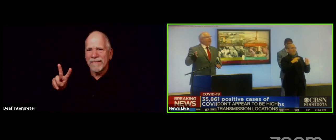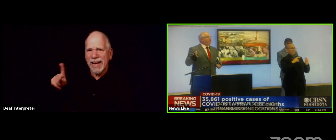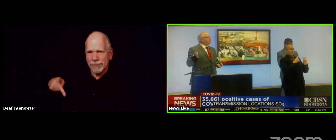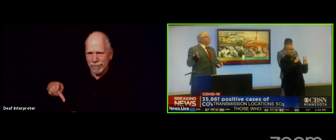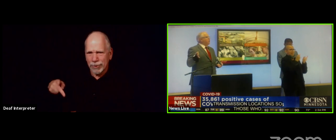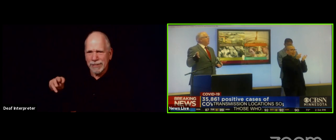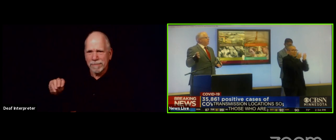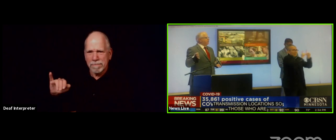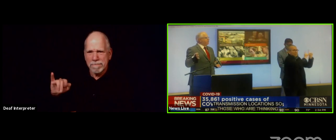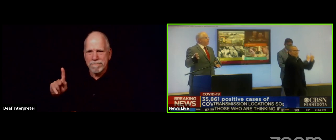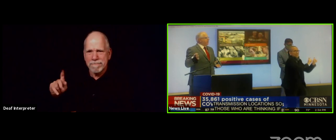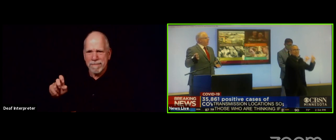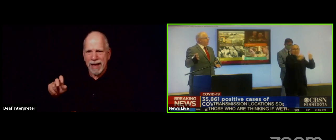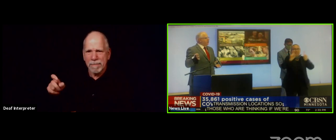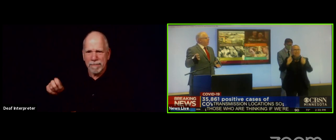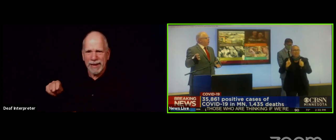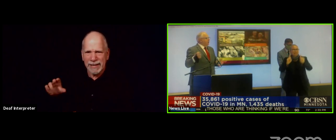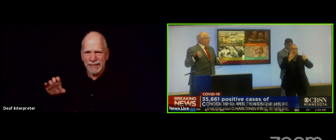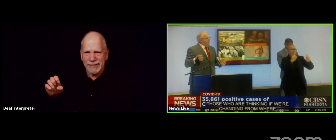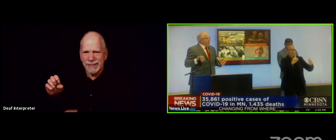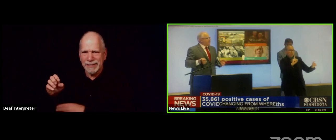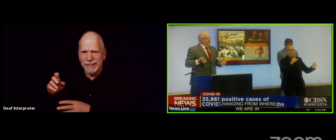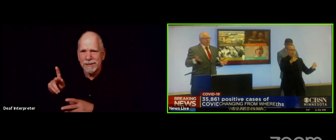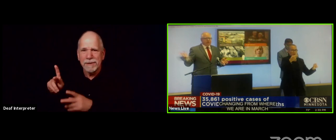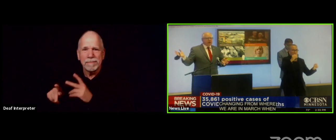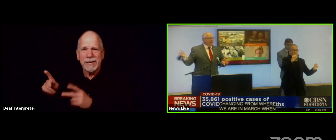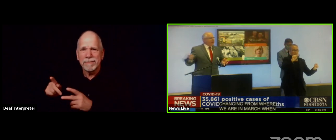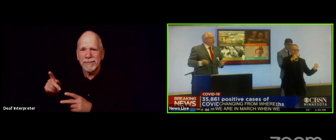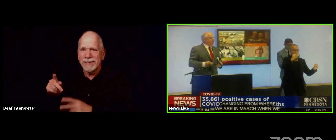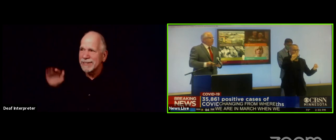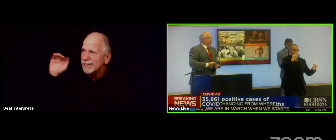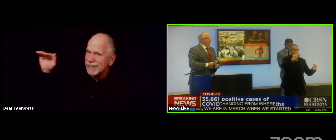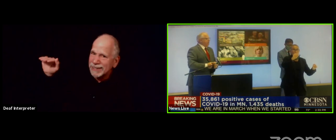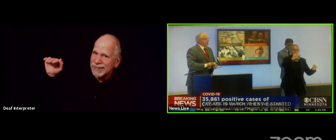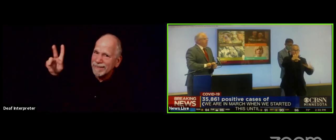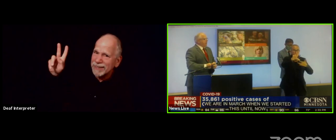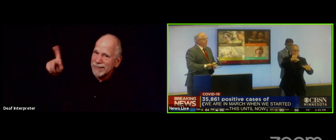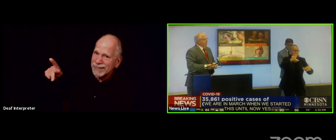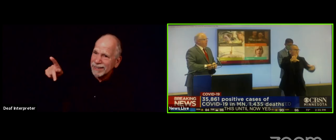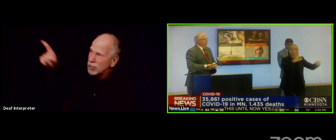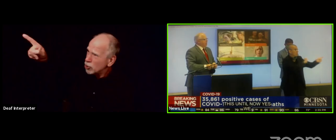now, yes, we are, because there's new data coming on board. And I think we talk about COVID time.